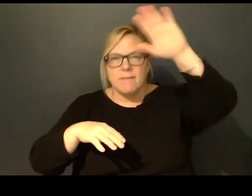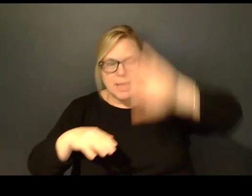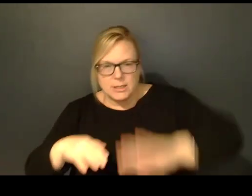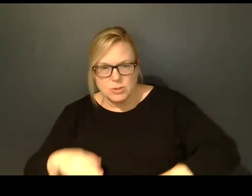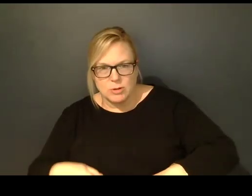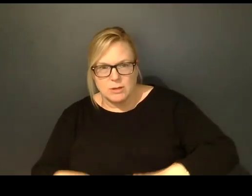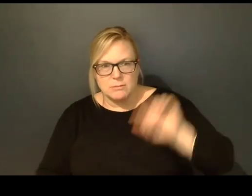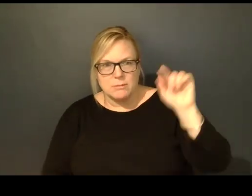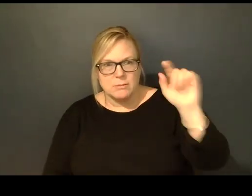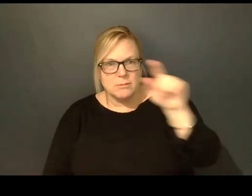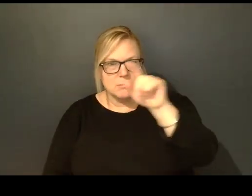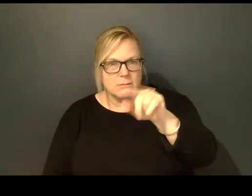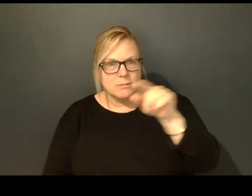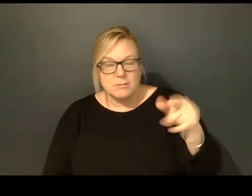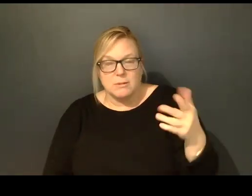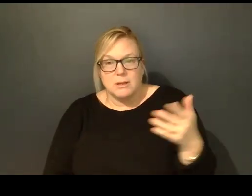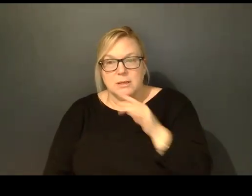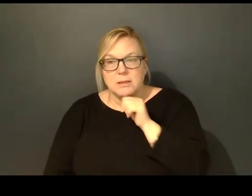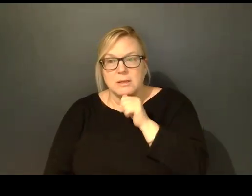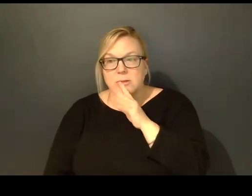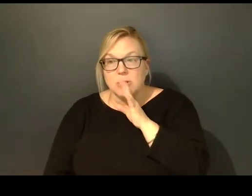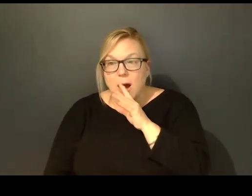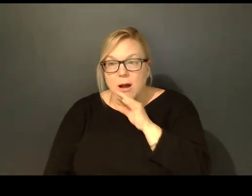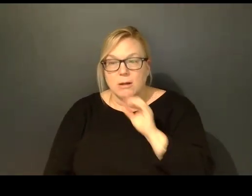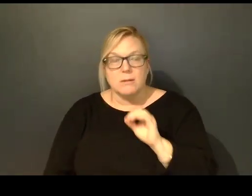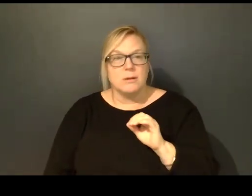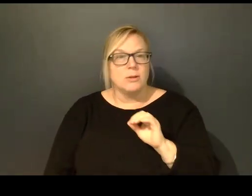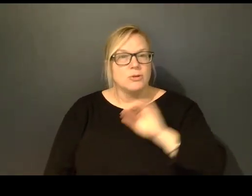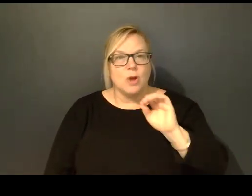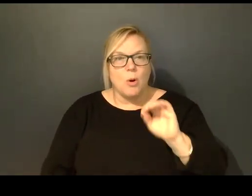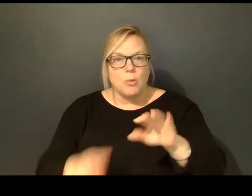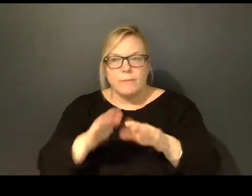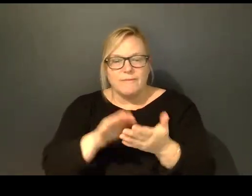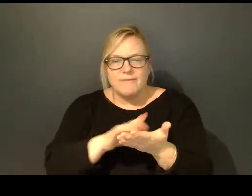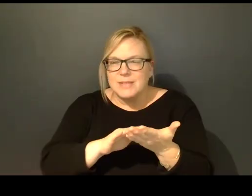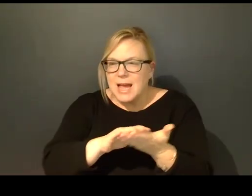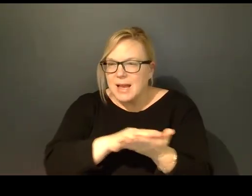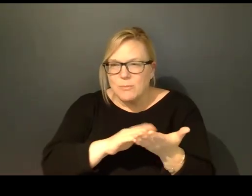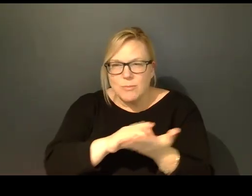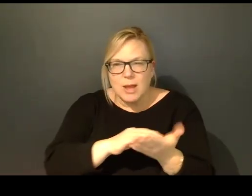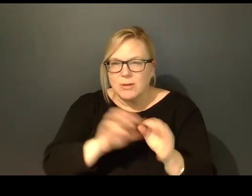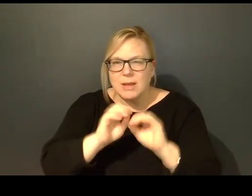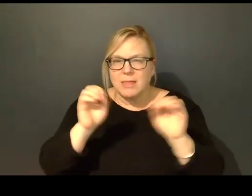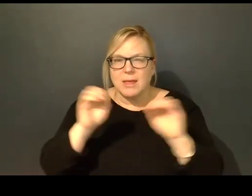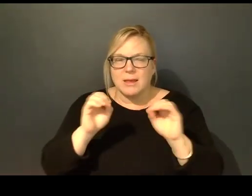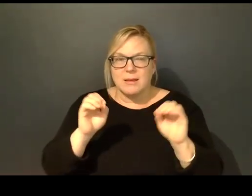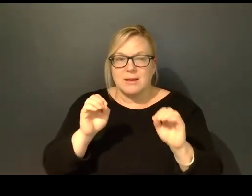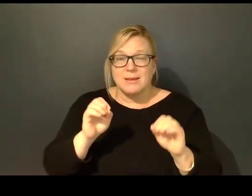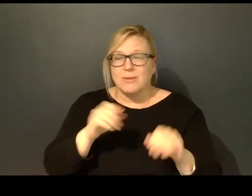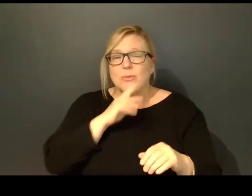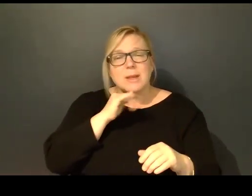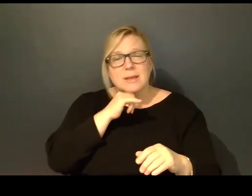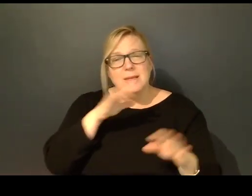it doesn't talk, there's no buttons to push. It doesn't cost the developer that much to install